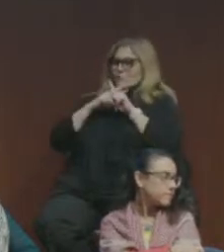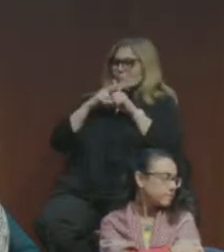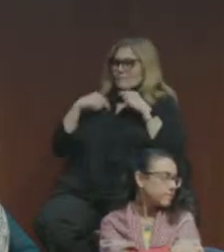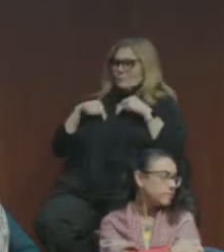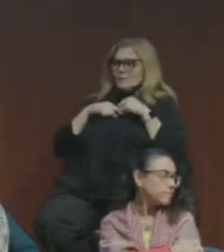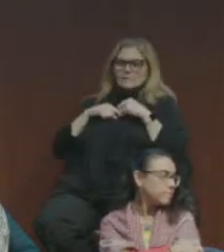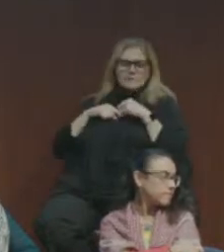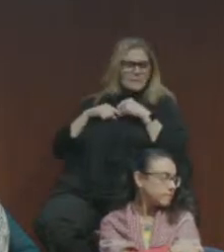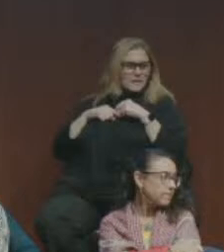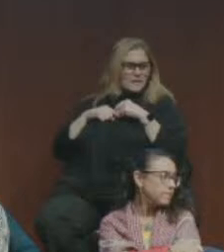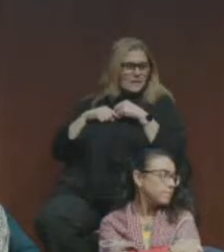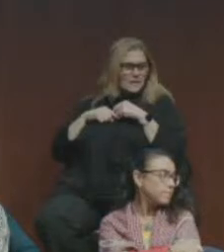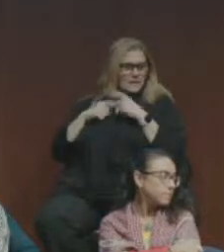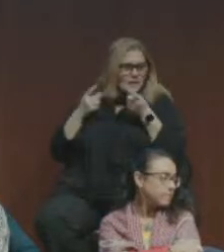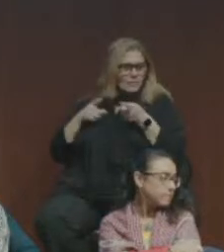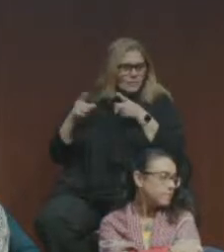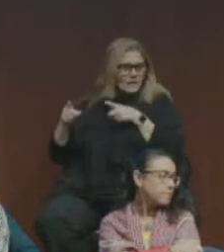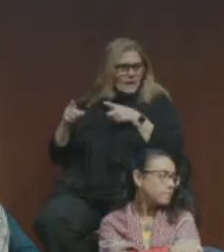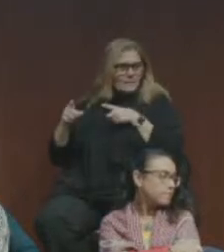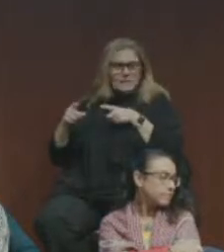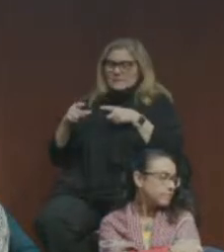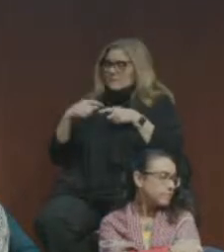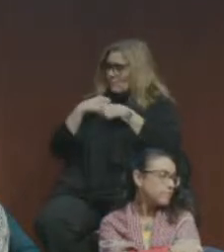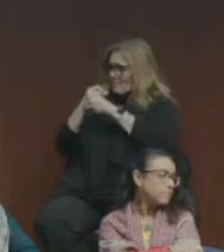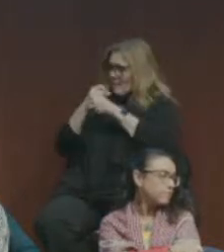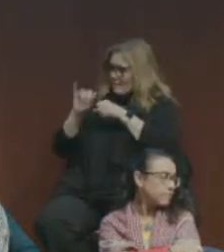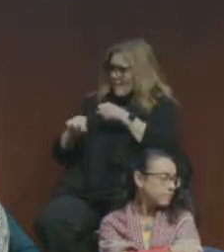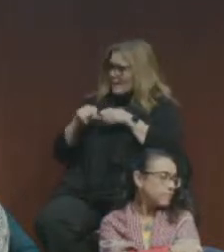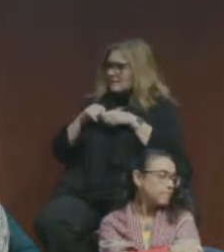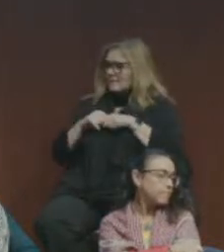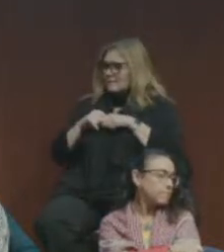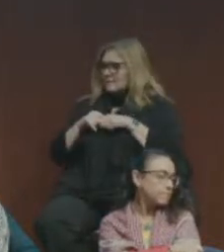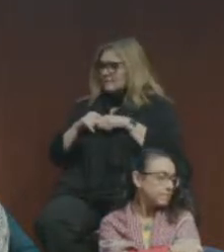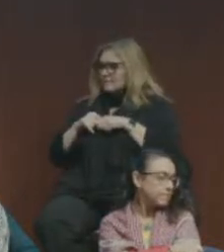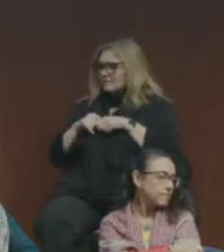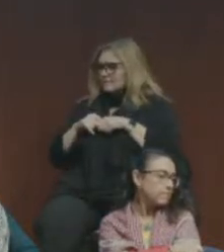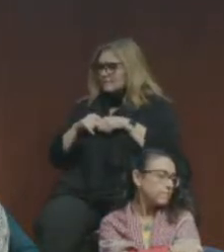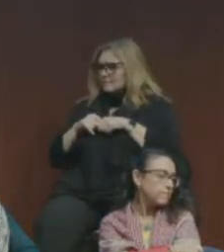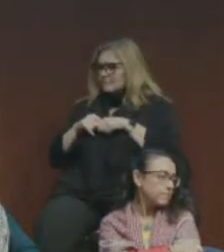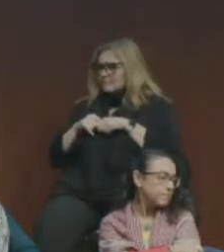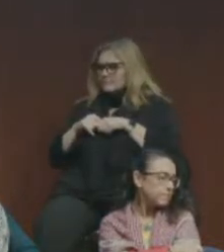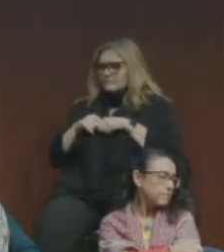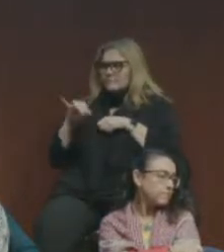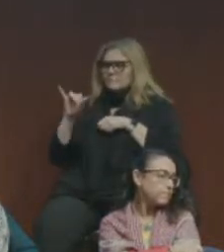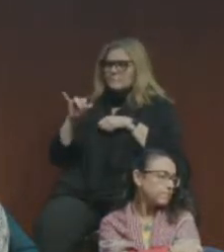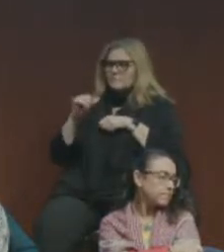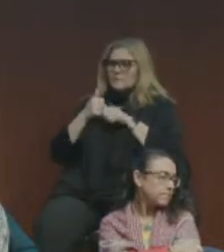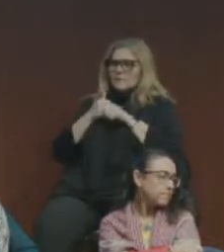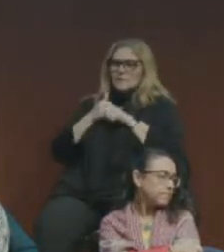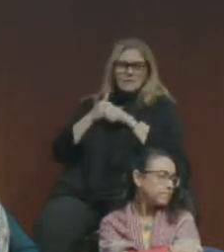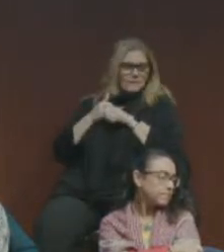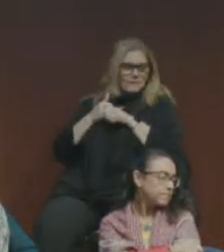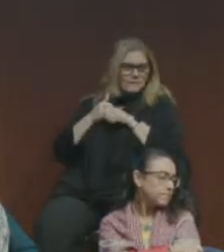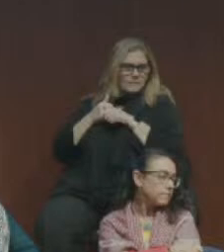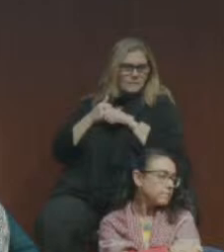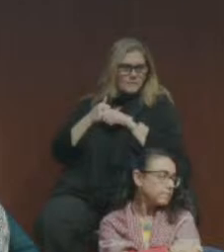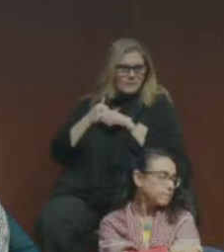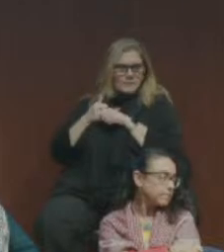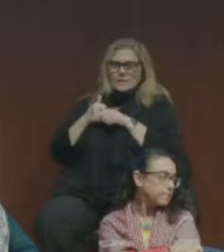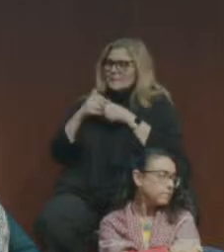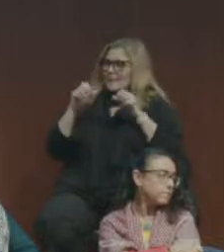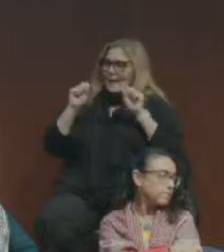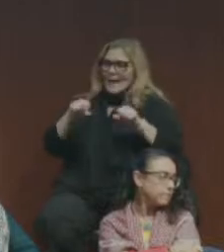right, and that what happens if we remake those, right, valuations, not according to the